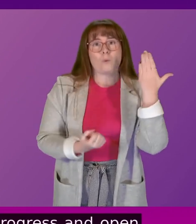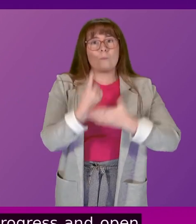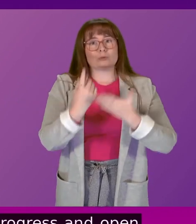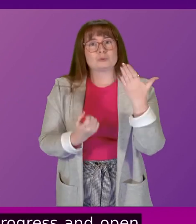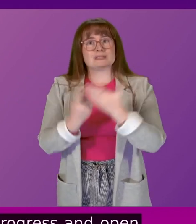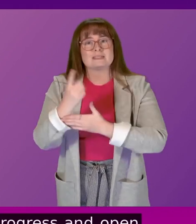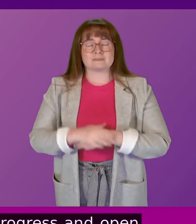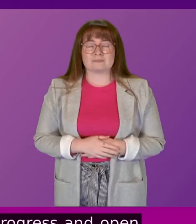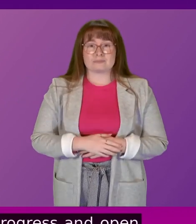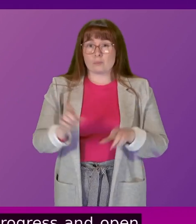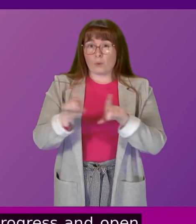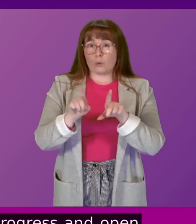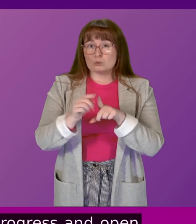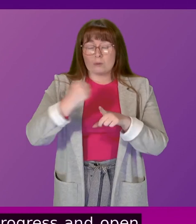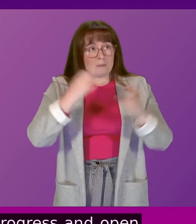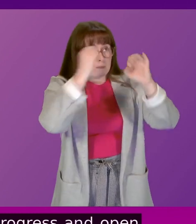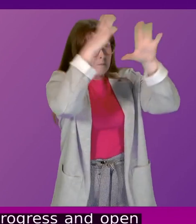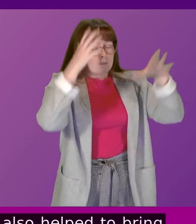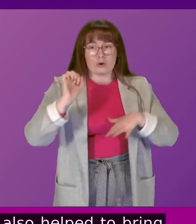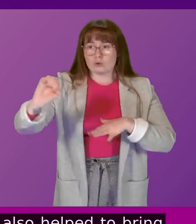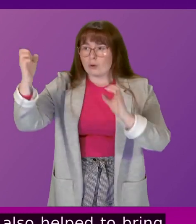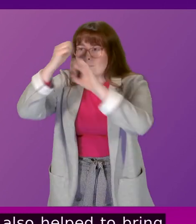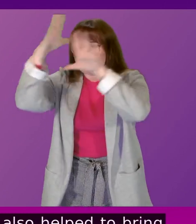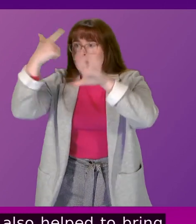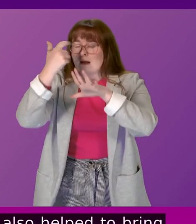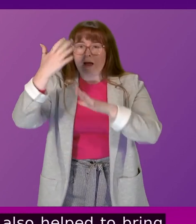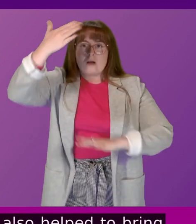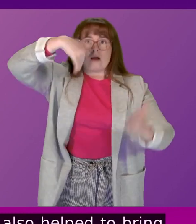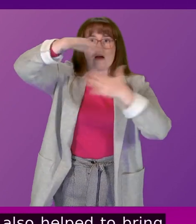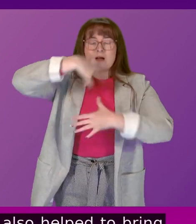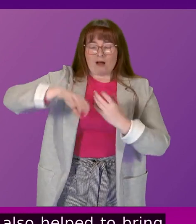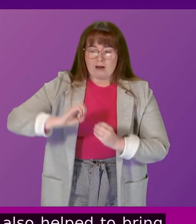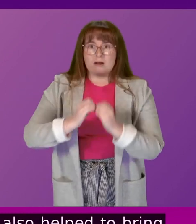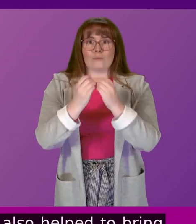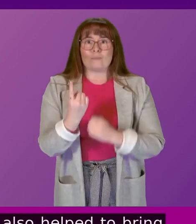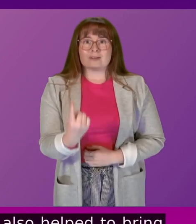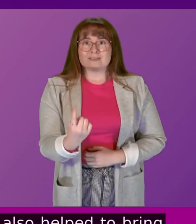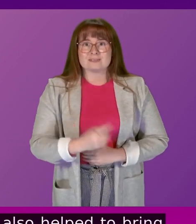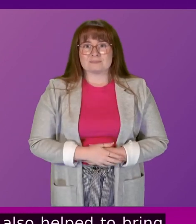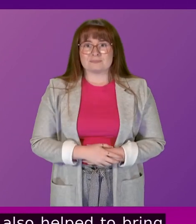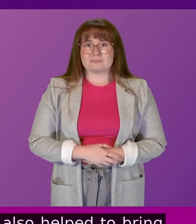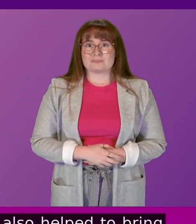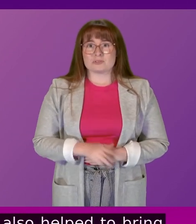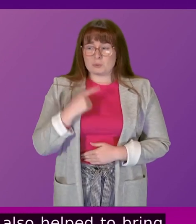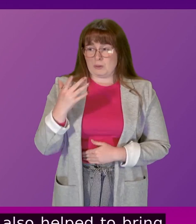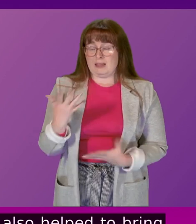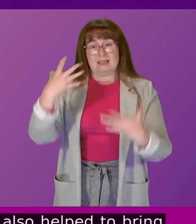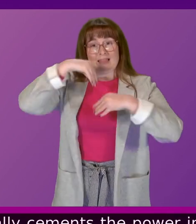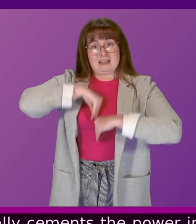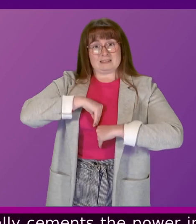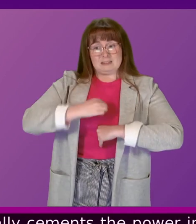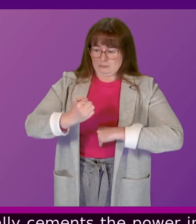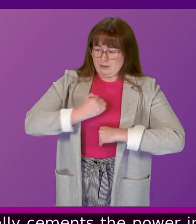helps bring different minds together and really cements the power in partnerships. So listening to our